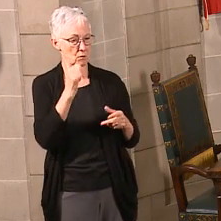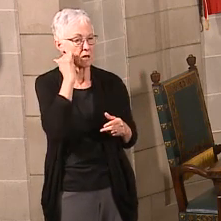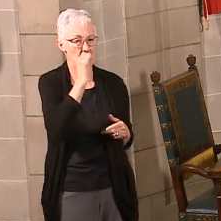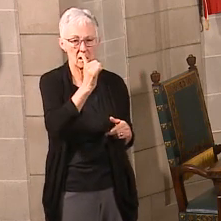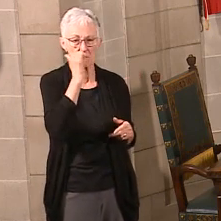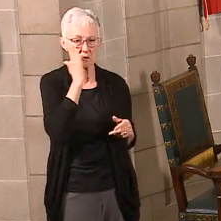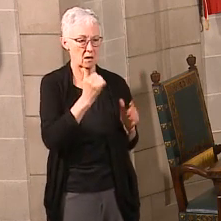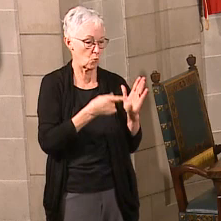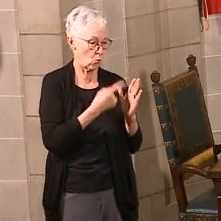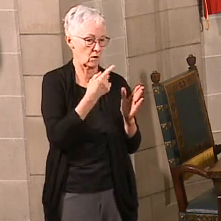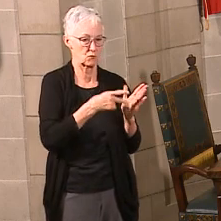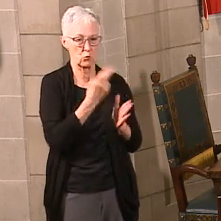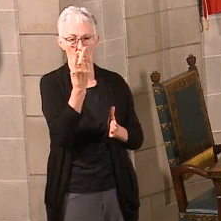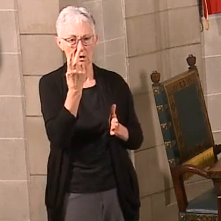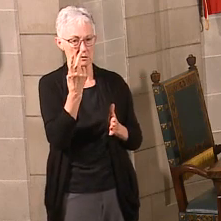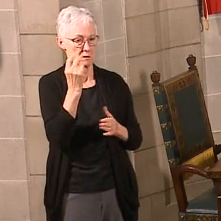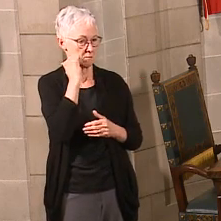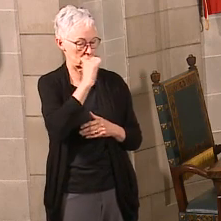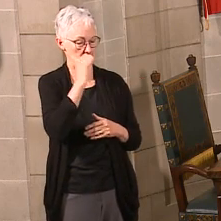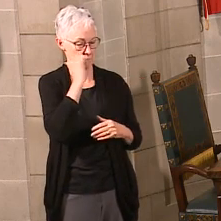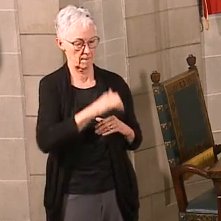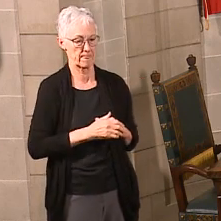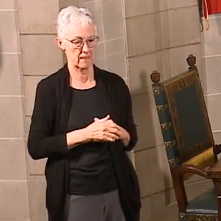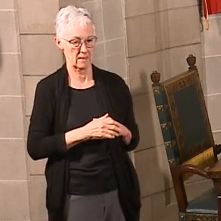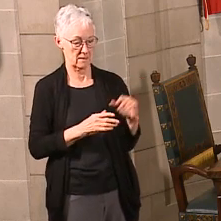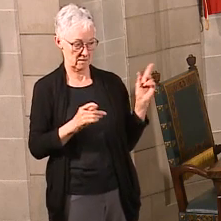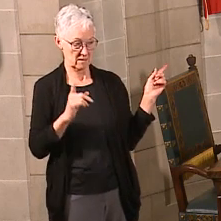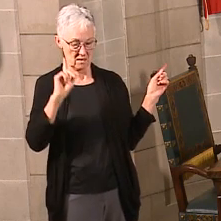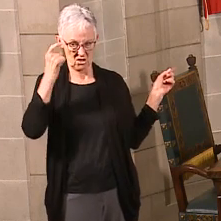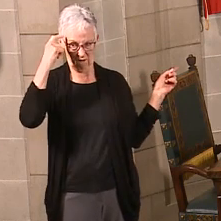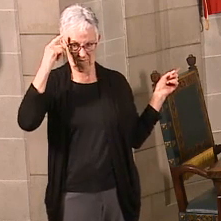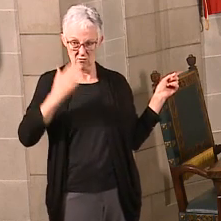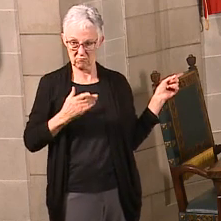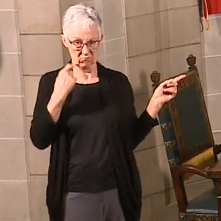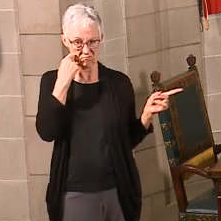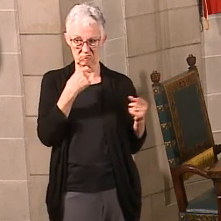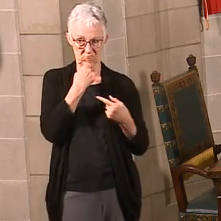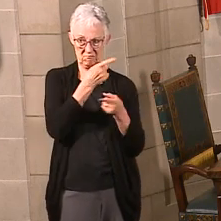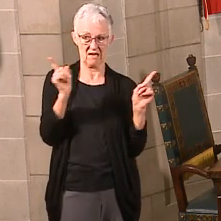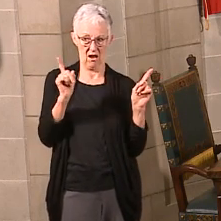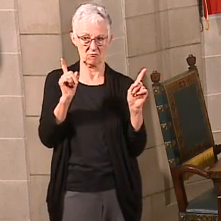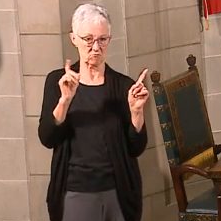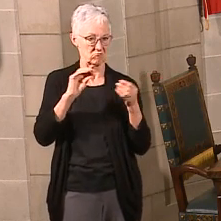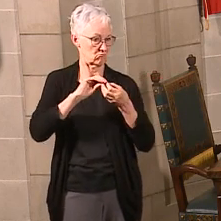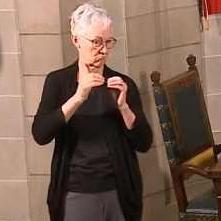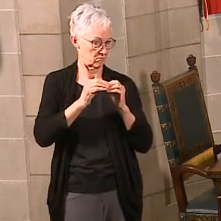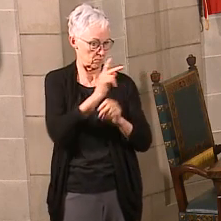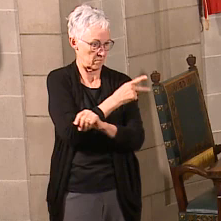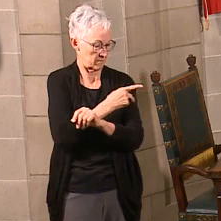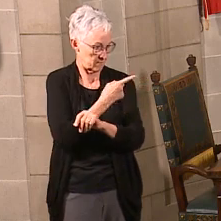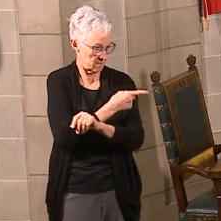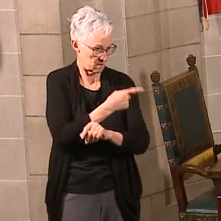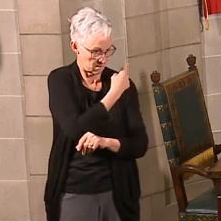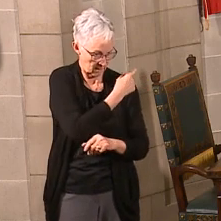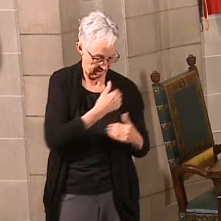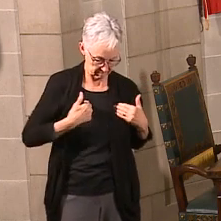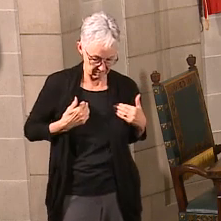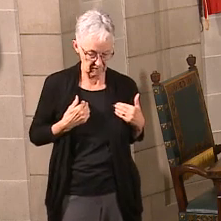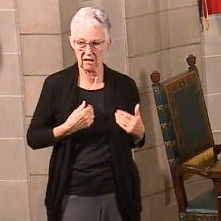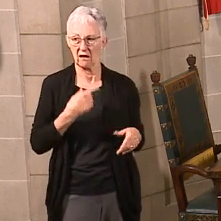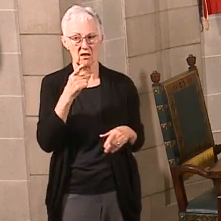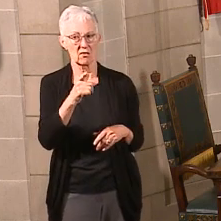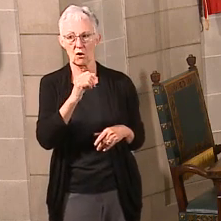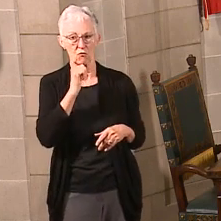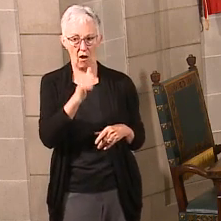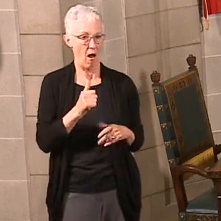and the numbers the governor just said is what's up to date right now. They don't seem overwhelmed. They are still